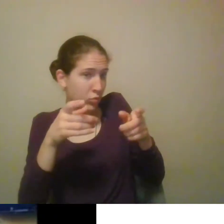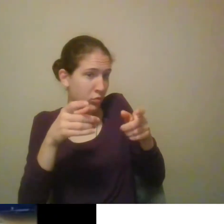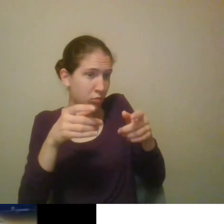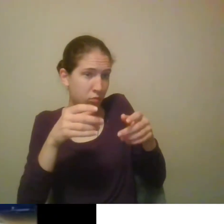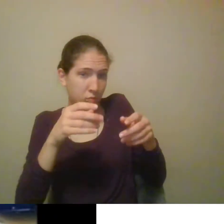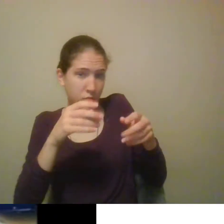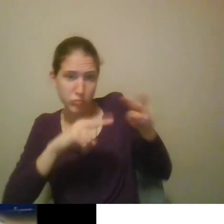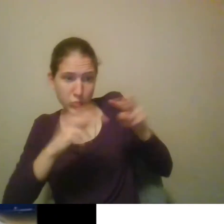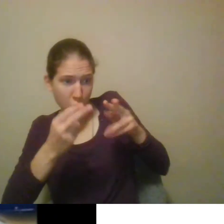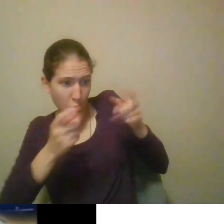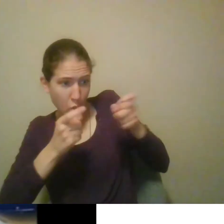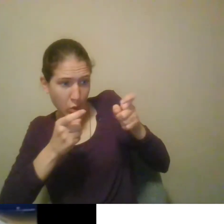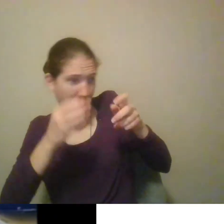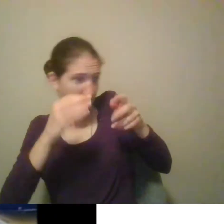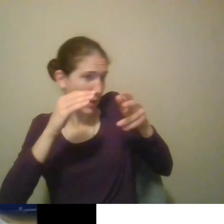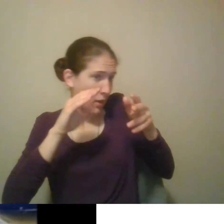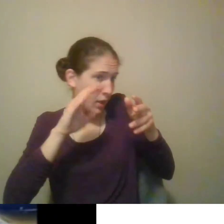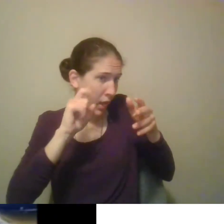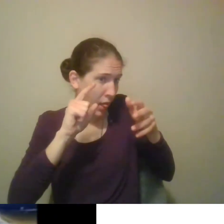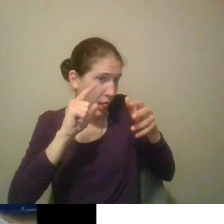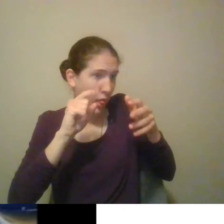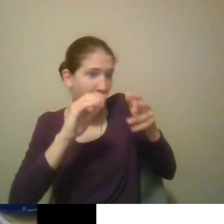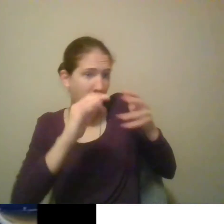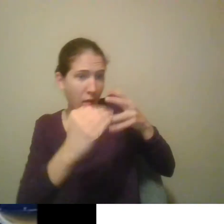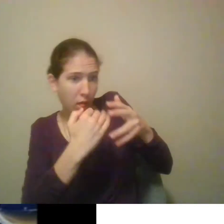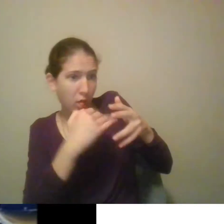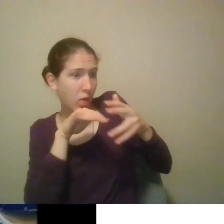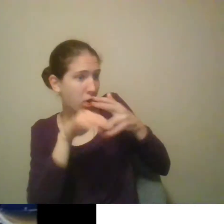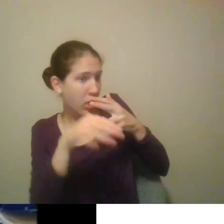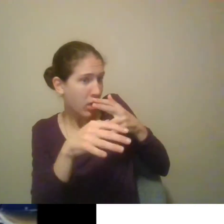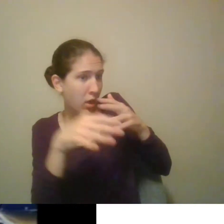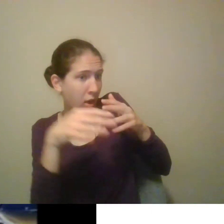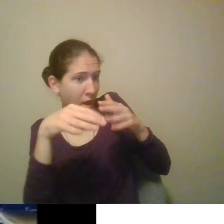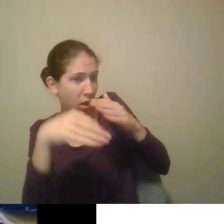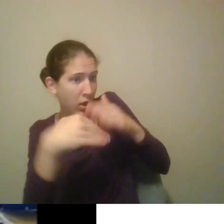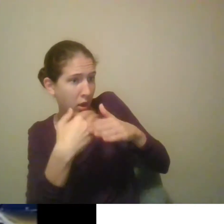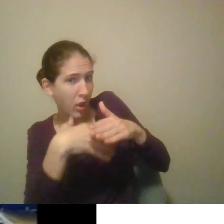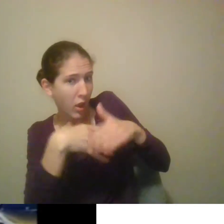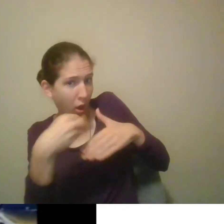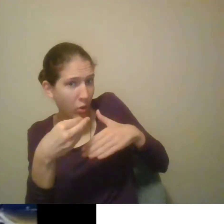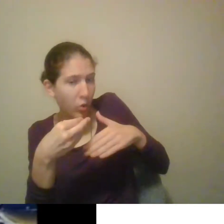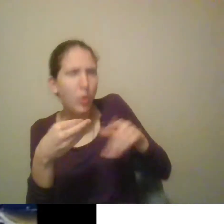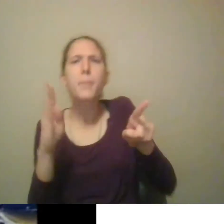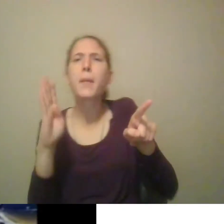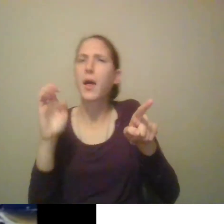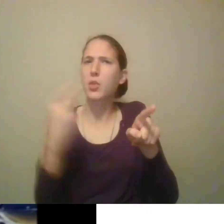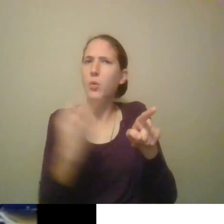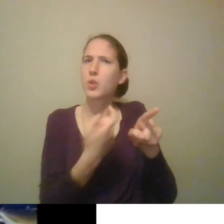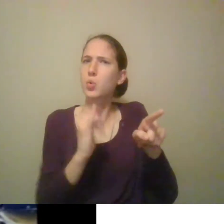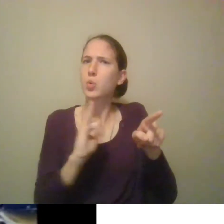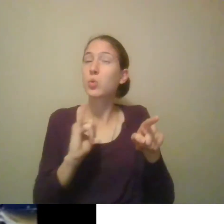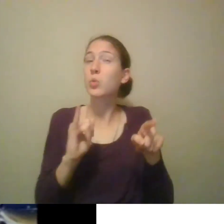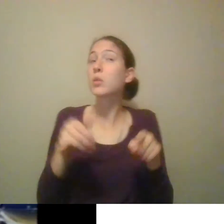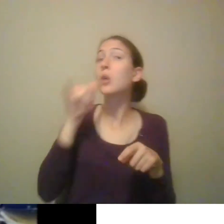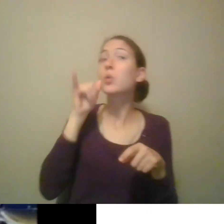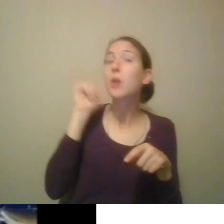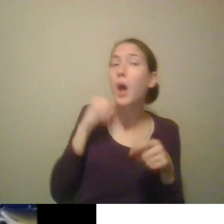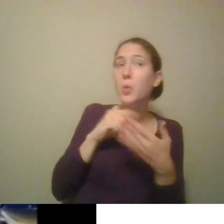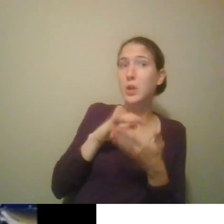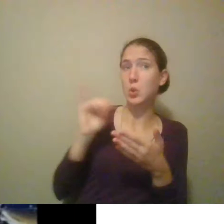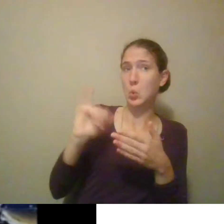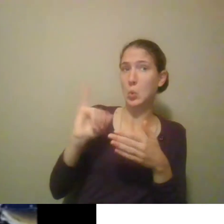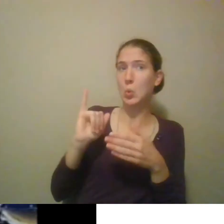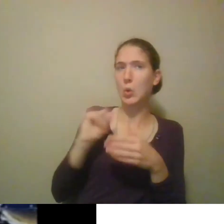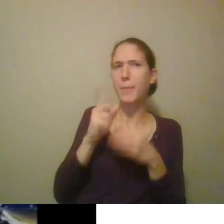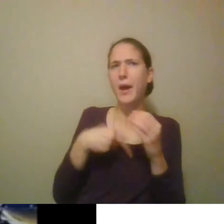someone in class last night because I have that quiz too. Yeah. And I was studying the cell membrane, and I couldn't figure out the cell